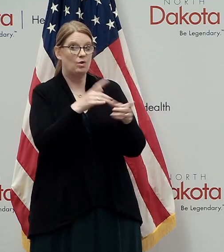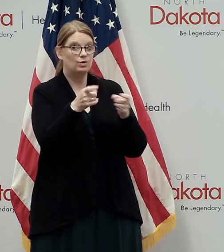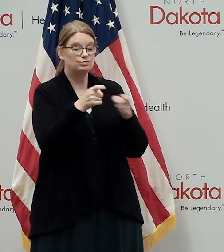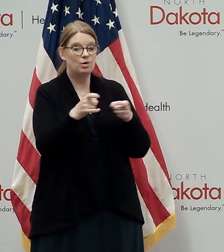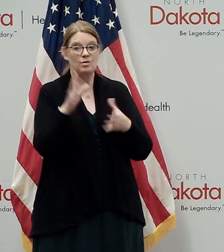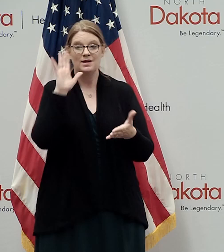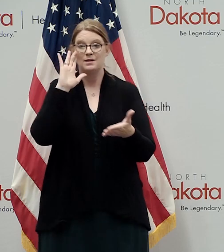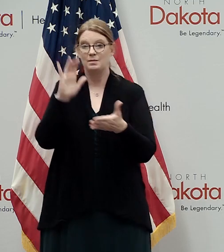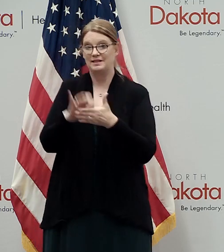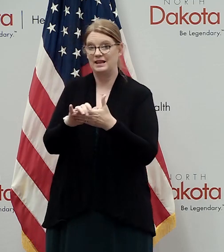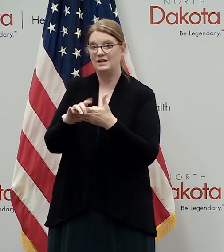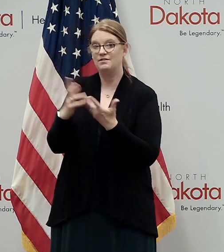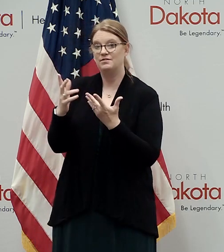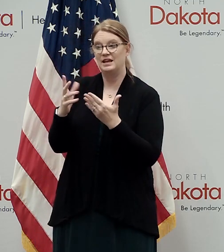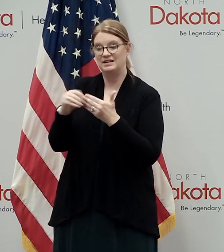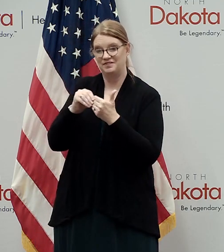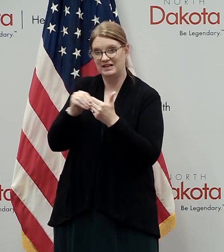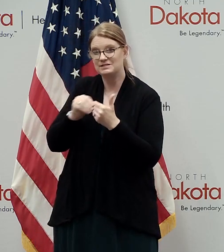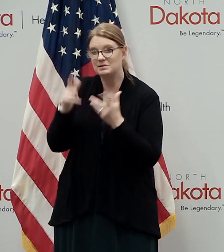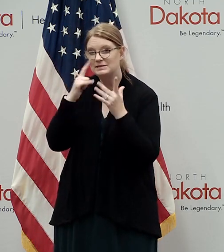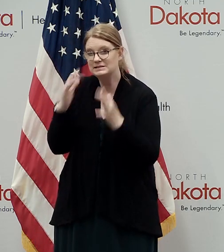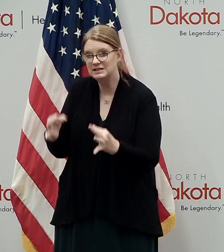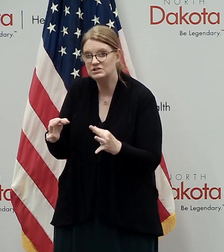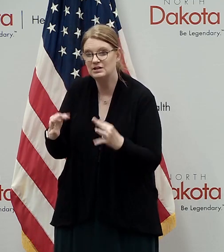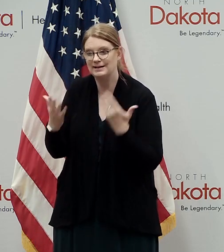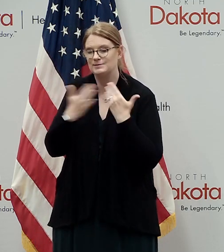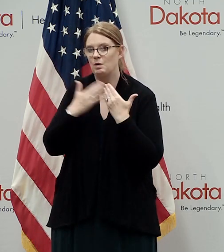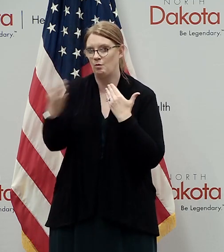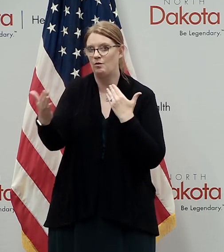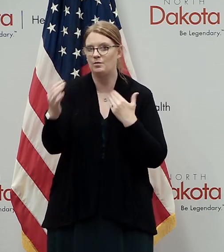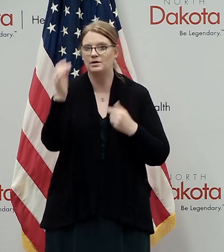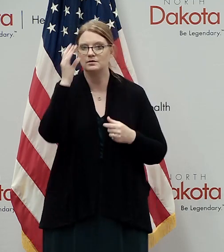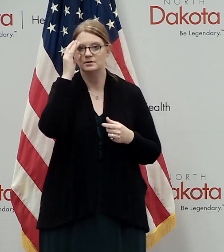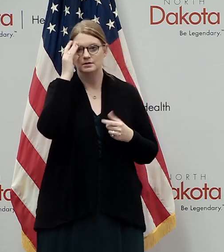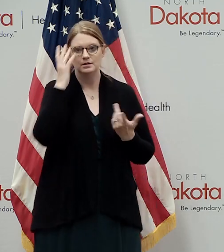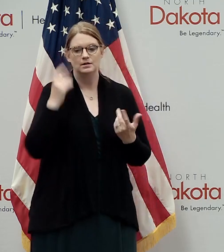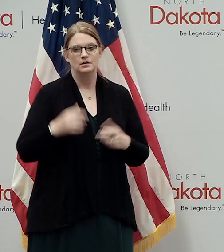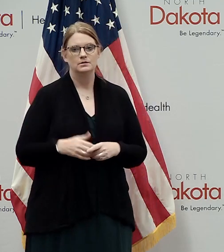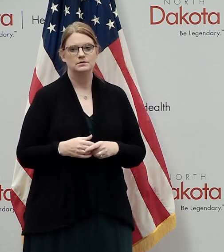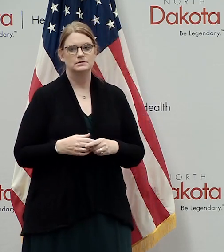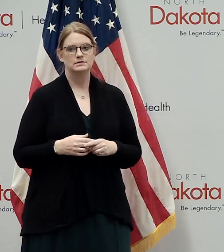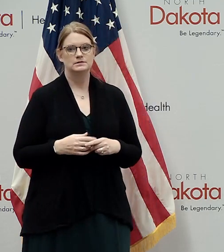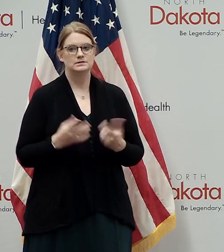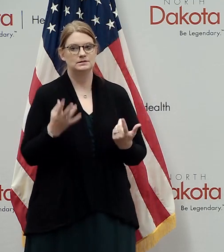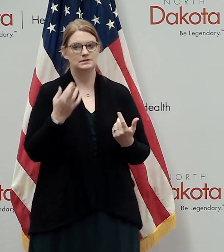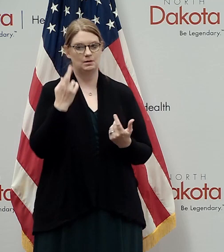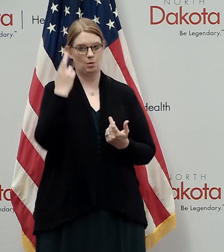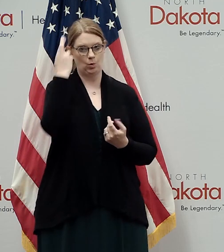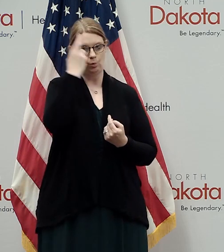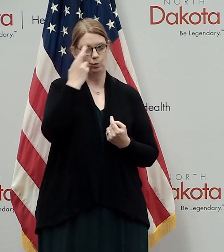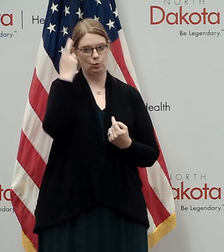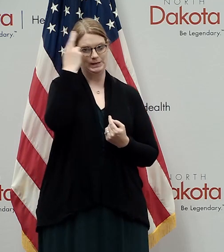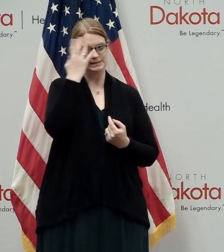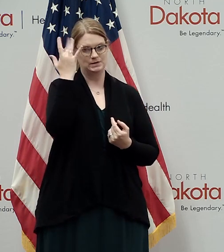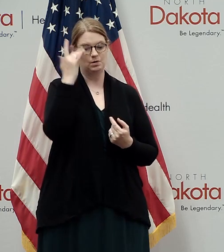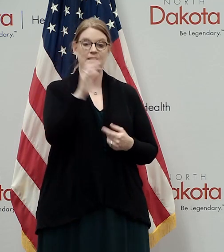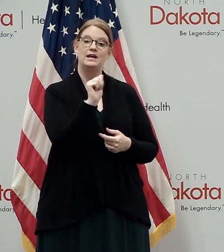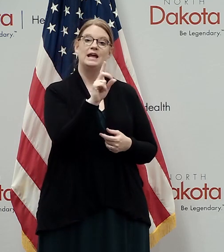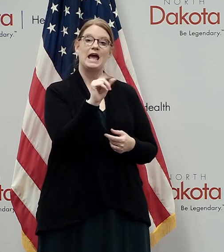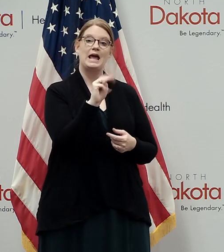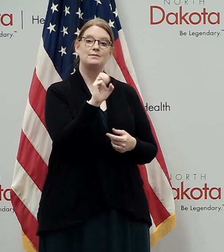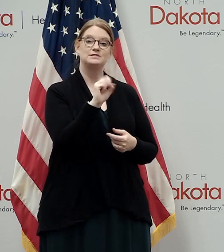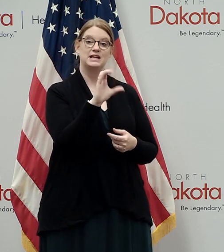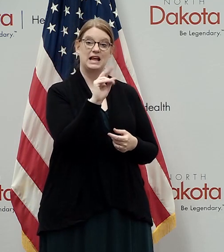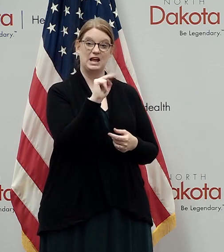of flexible decision making as we go forward. Let me give you some reasons why that is. In Adams County in